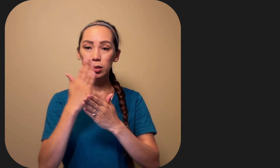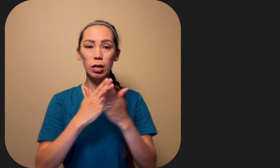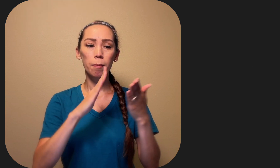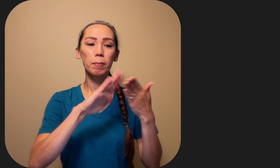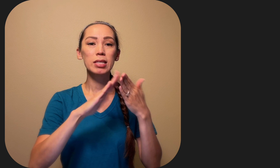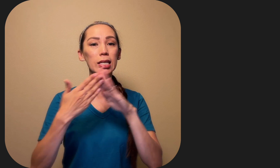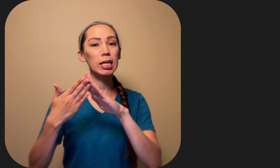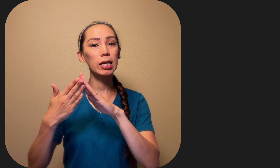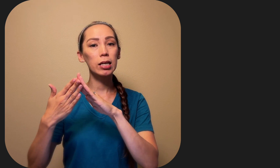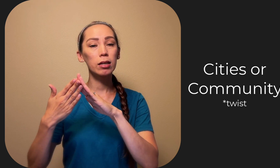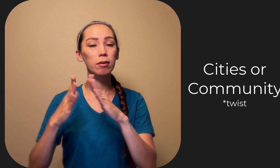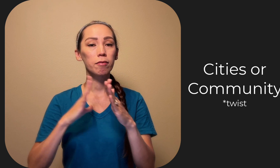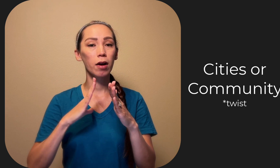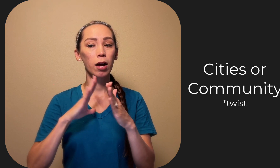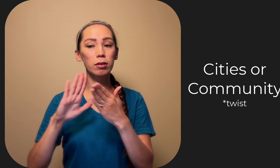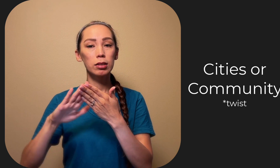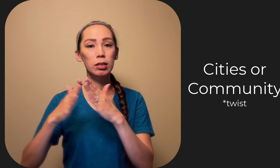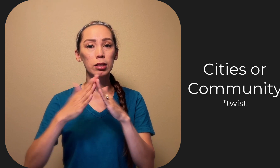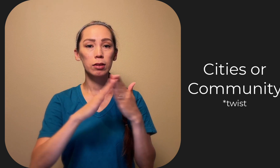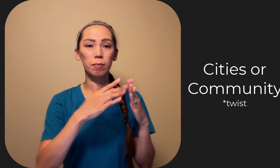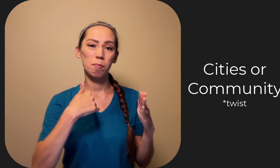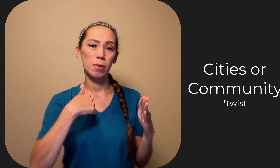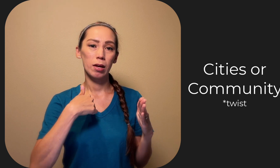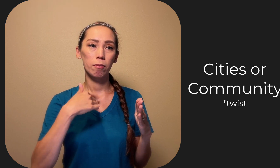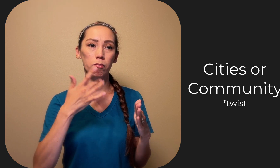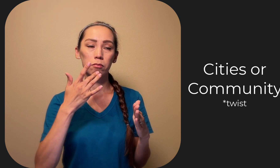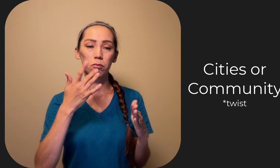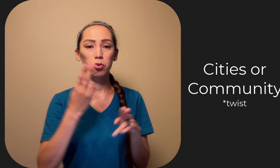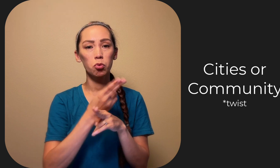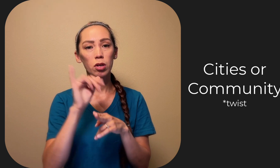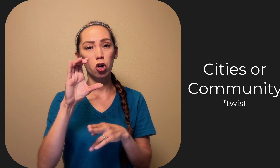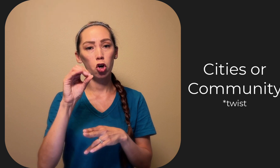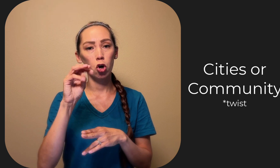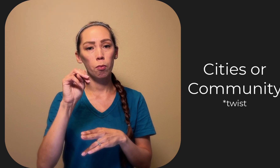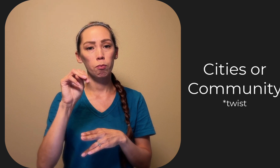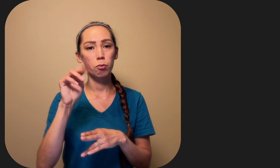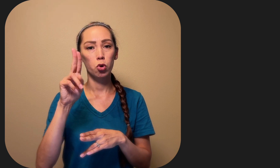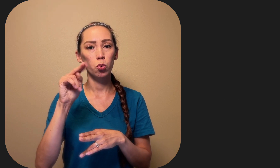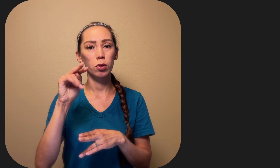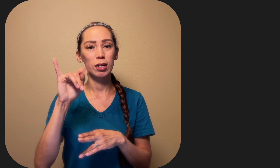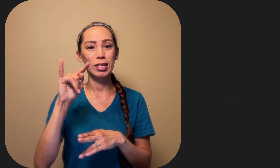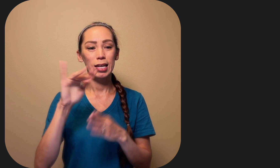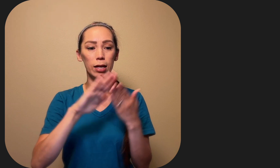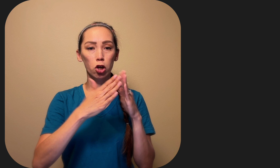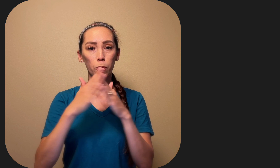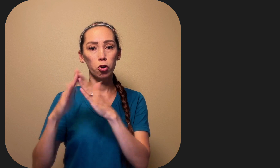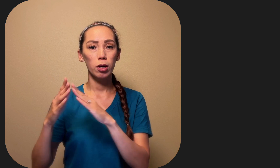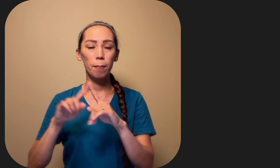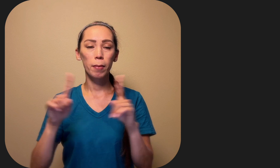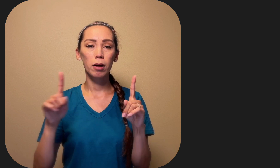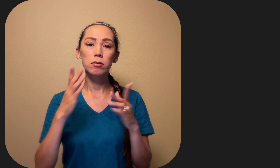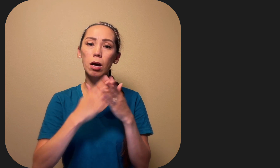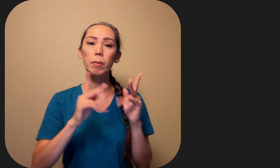people twist it. For me, that means community, but some people also sign it as city as well.